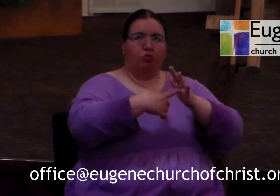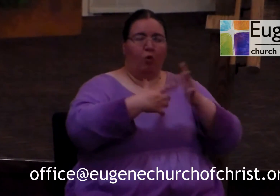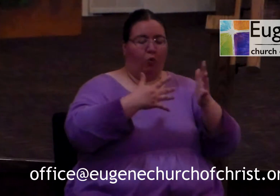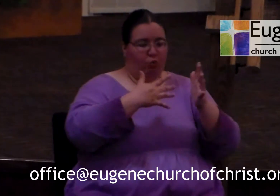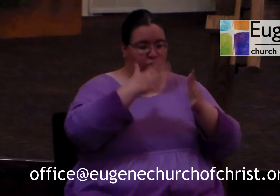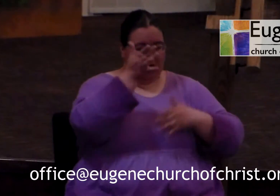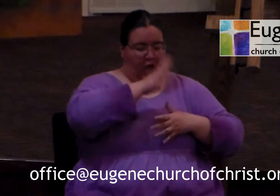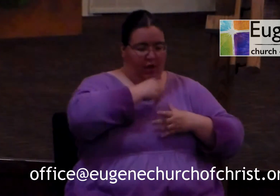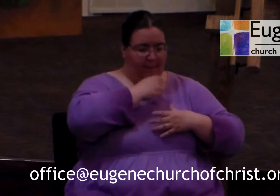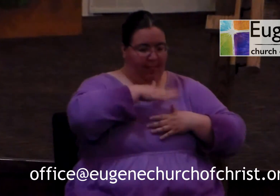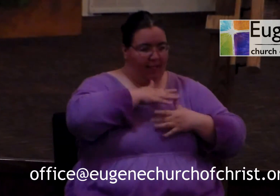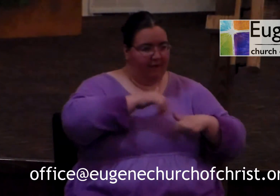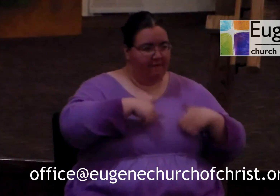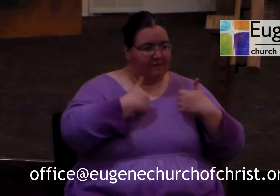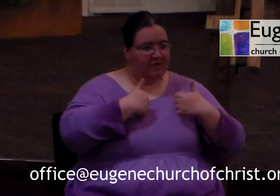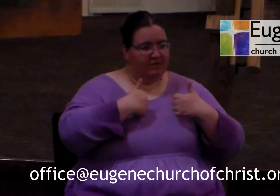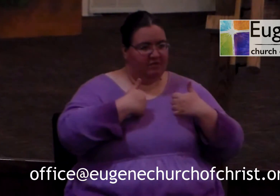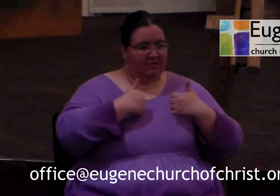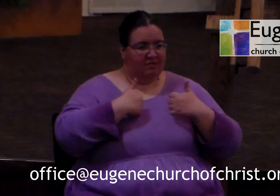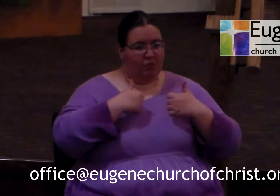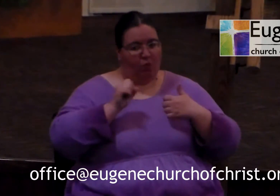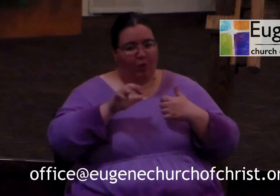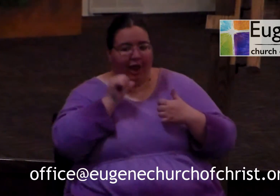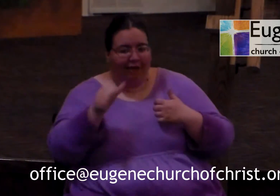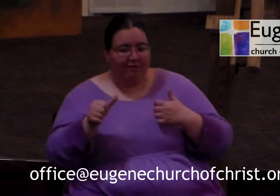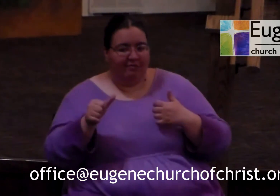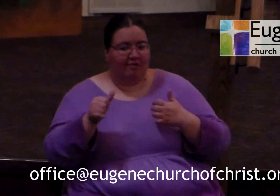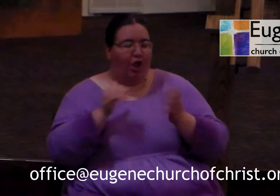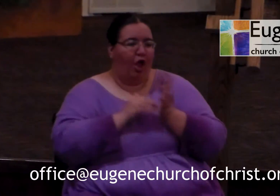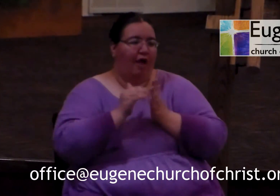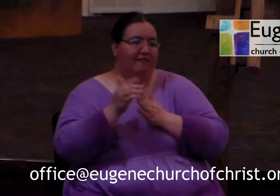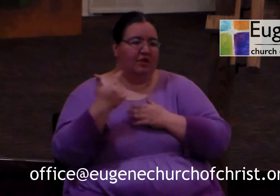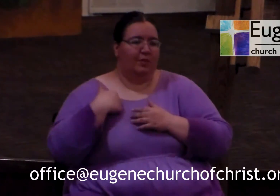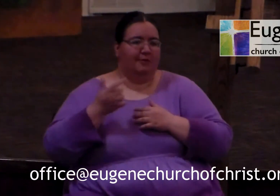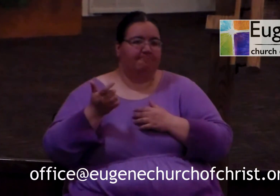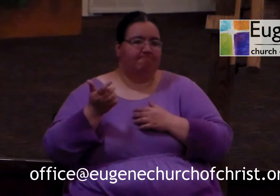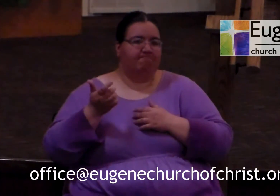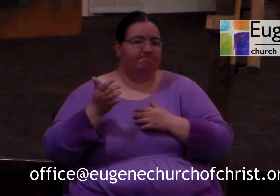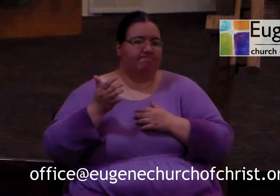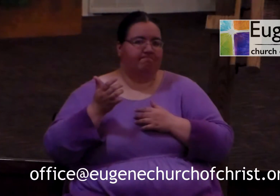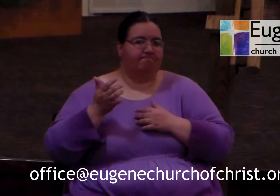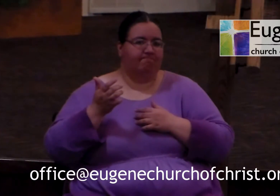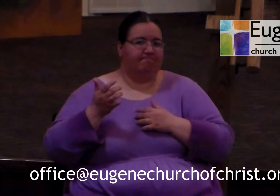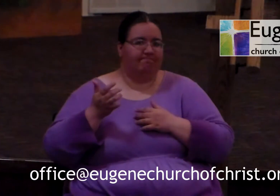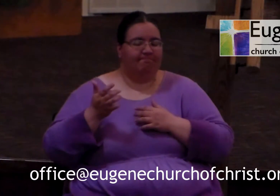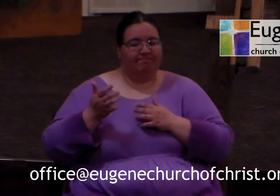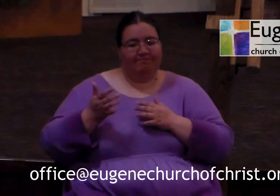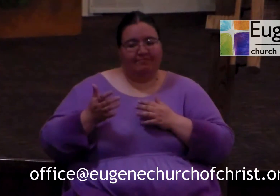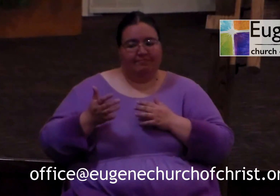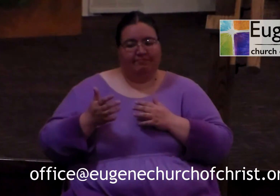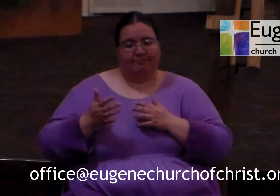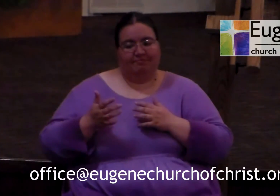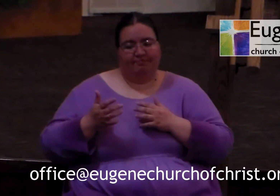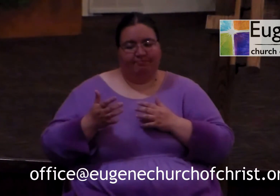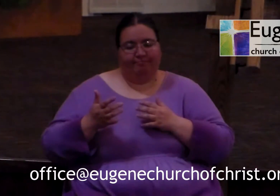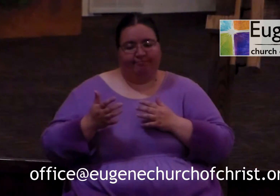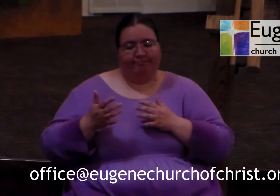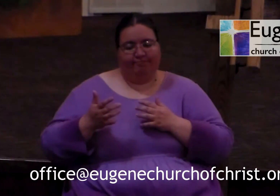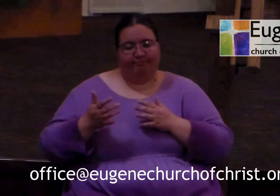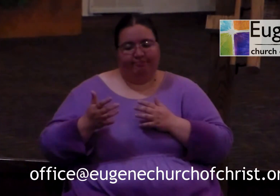too often we give in to sin. Too often we give in to the forces around us. Too often we give in to Satan and the temptations that he brings to our